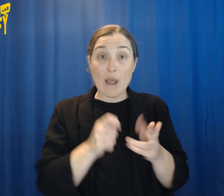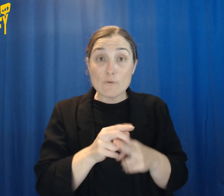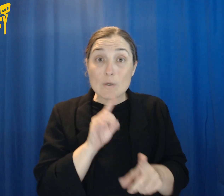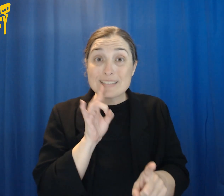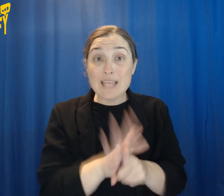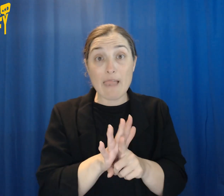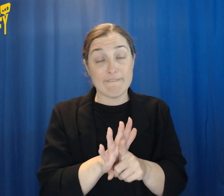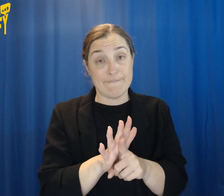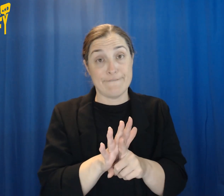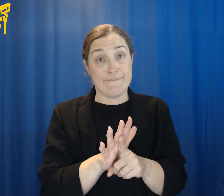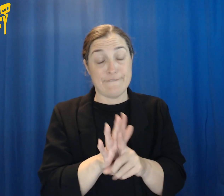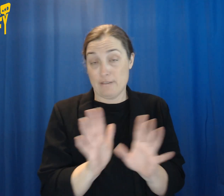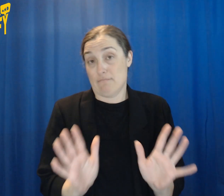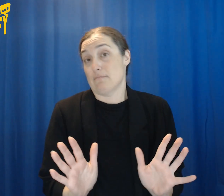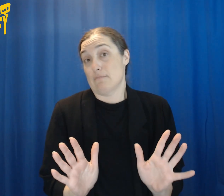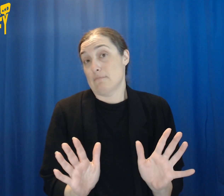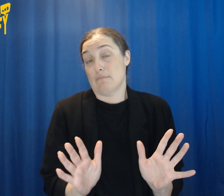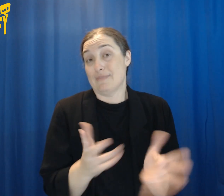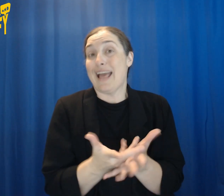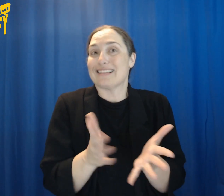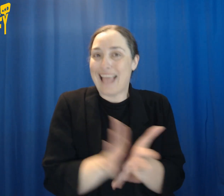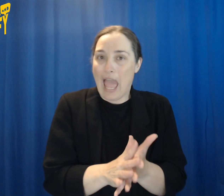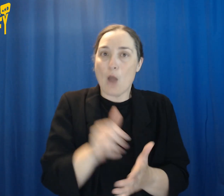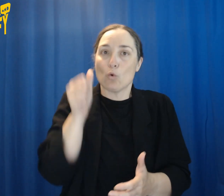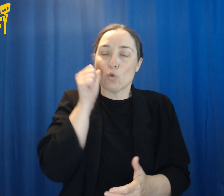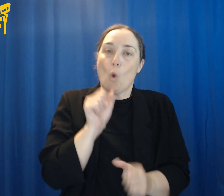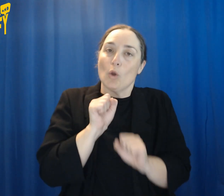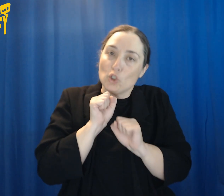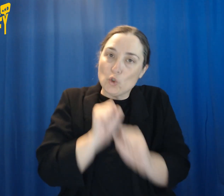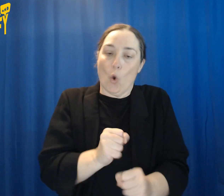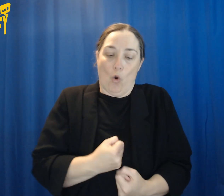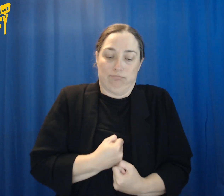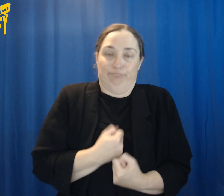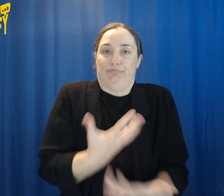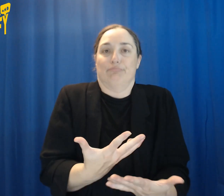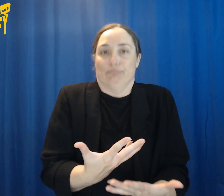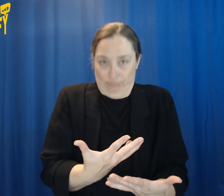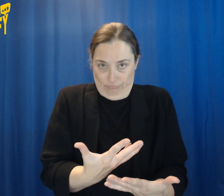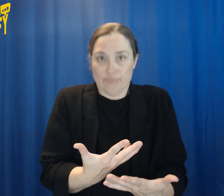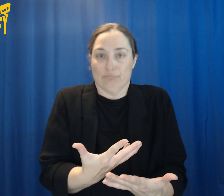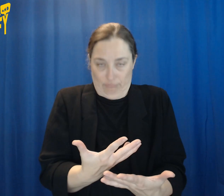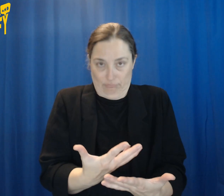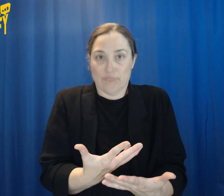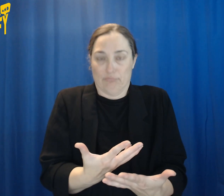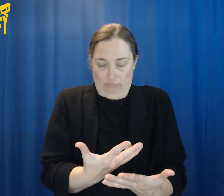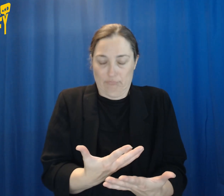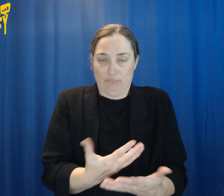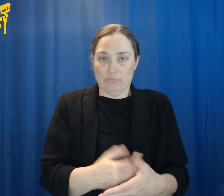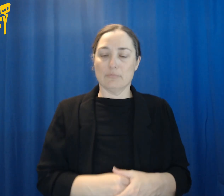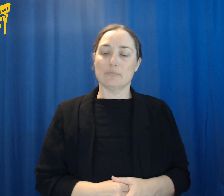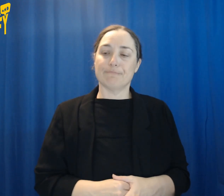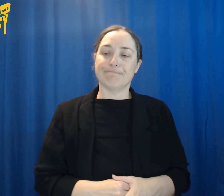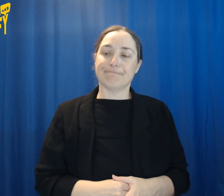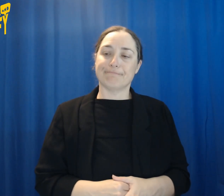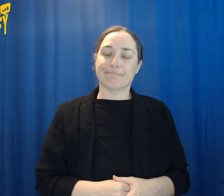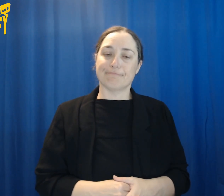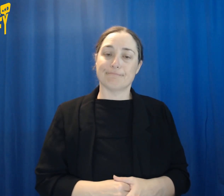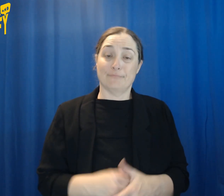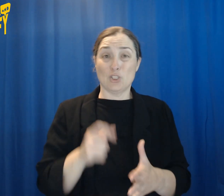that's the only way you're going to find your voice as well, is that you need to write for yourself and do your best. But